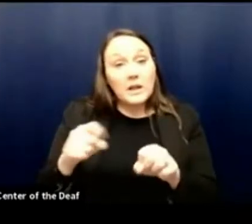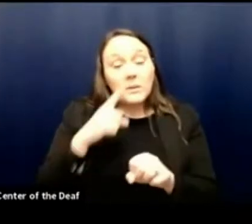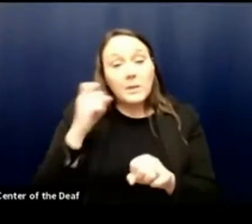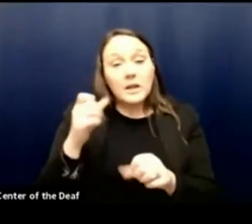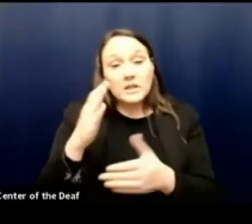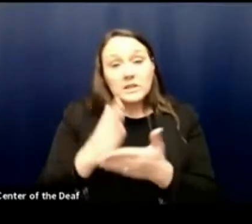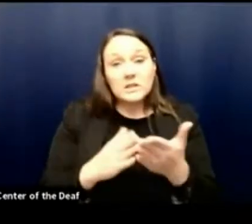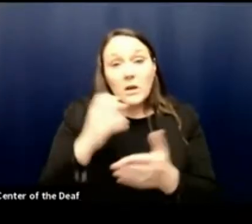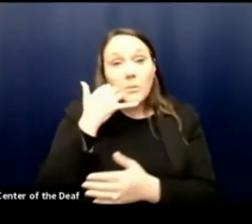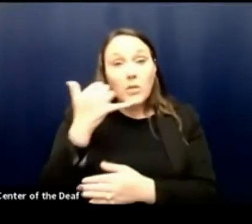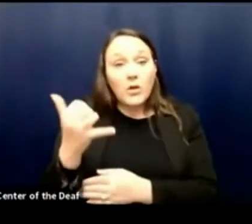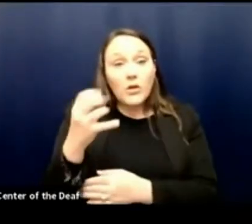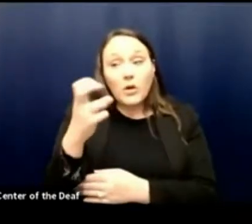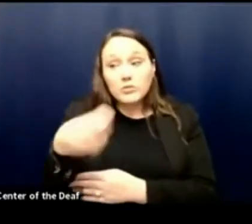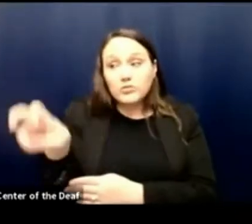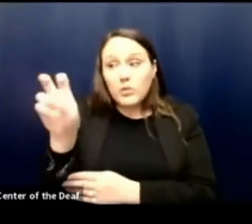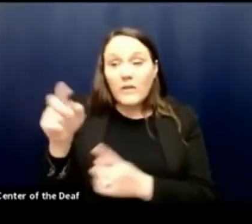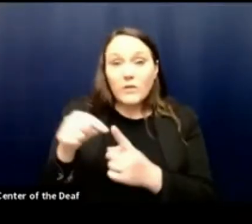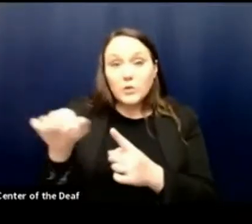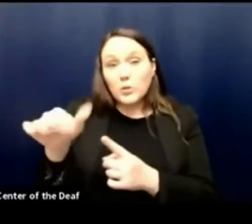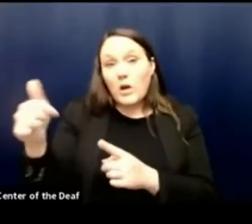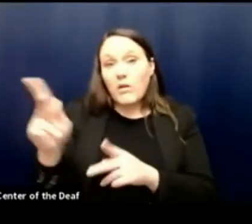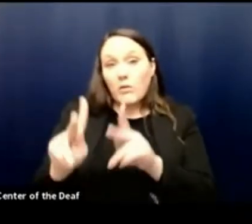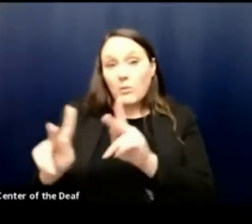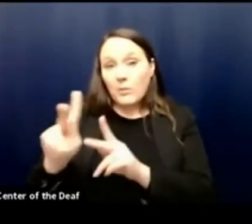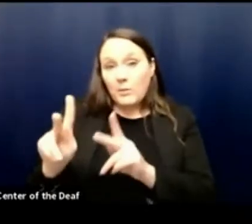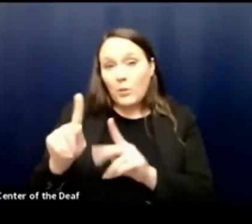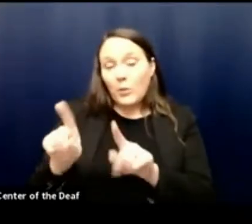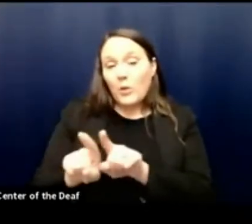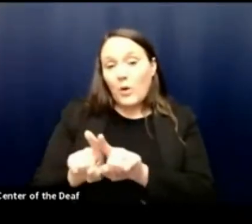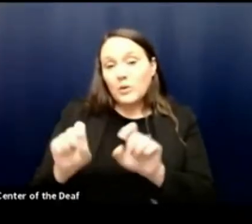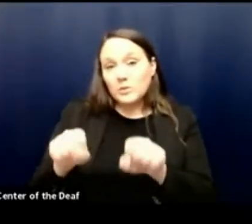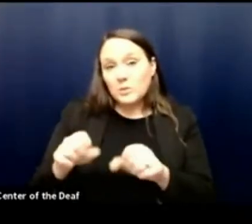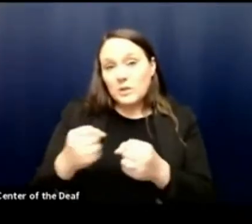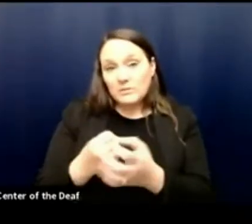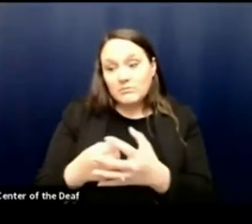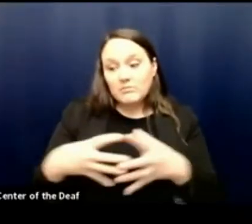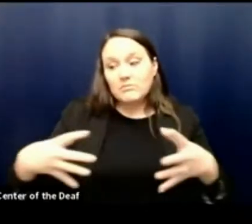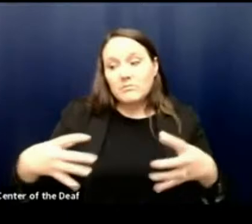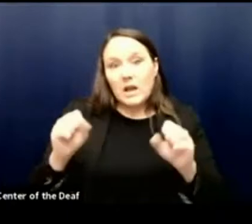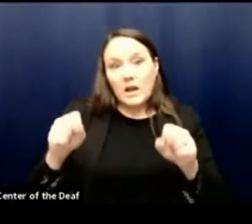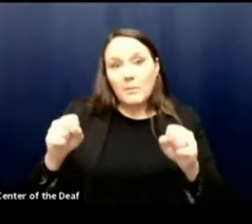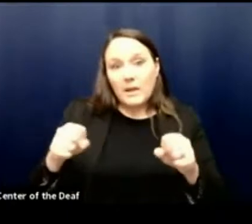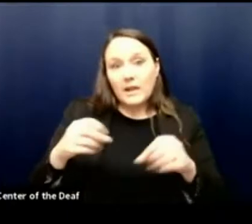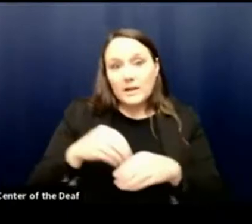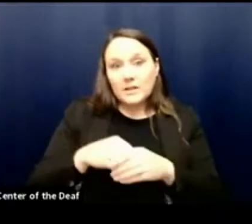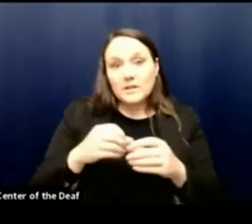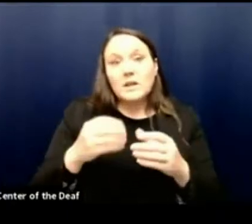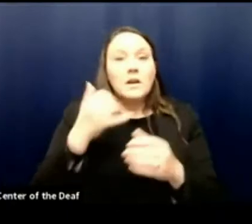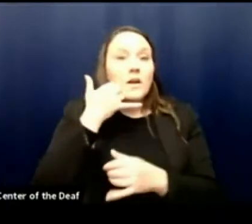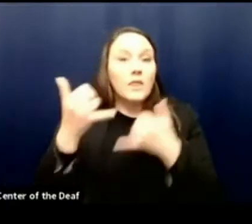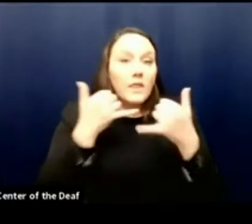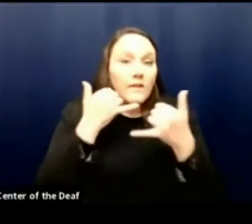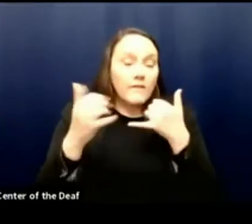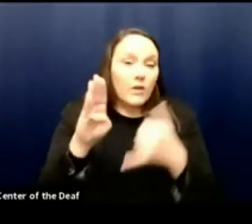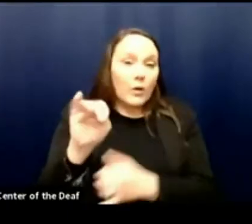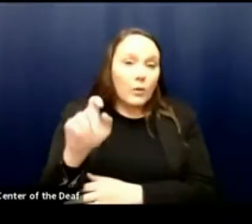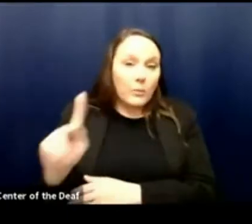those calls to other people as well. So that's another way to expand capacity in the phone bank. So isolation and quarantine calls are